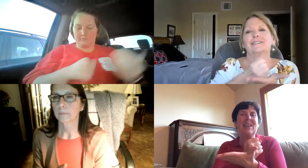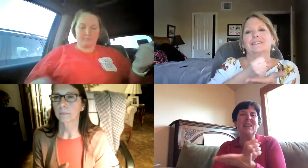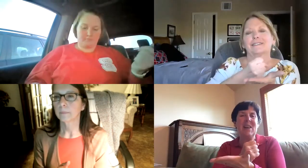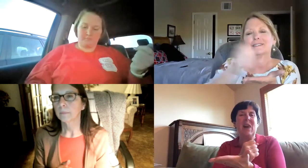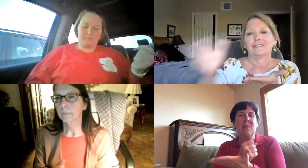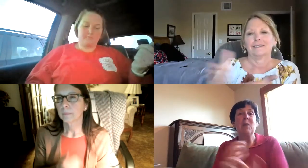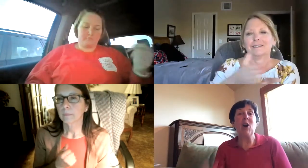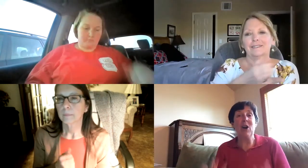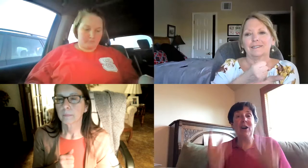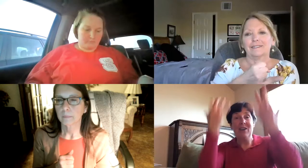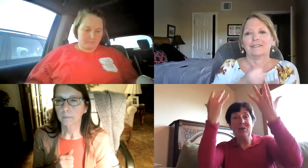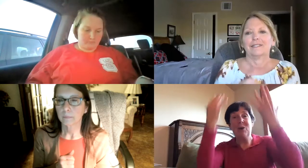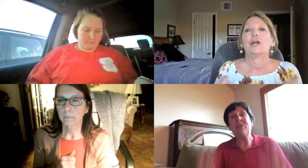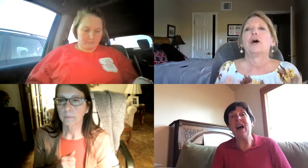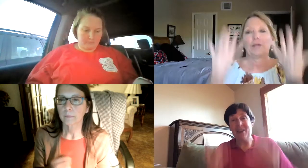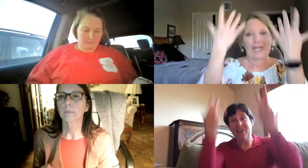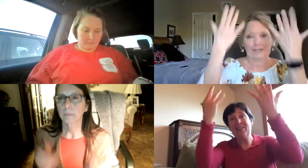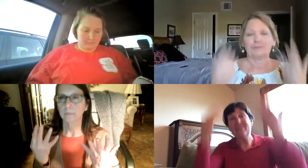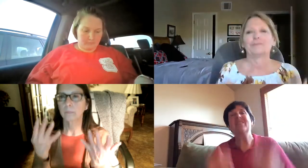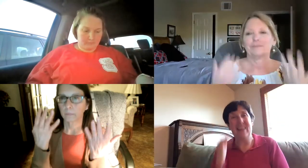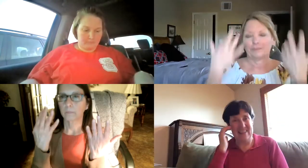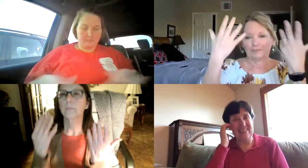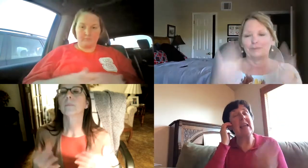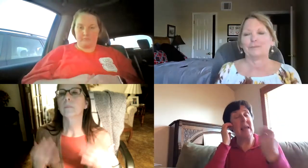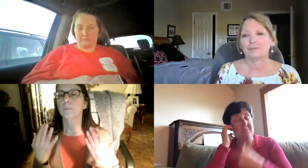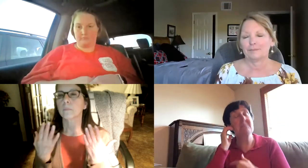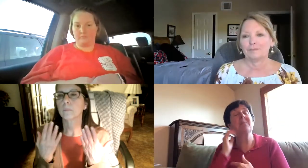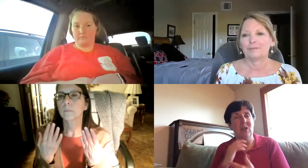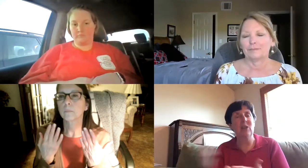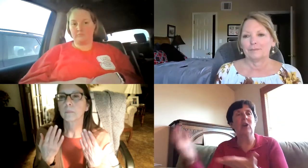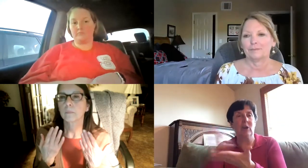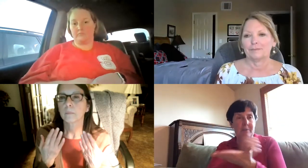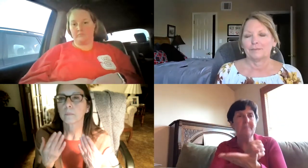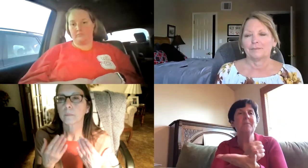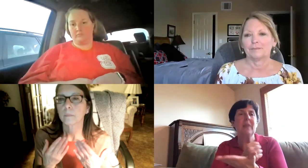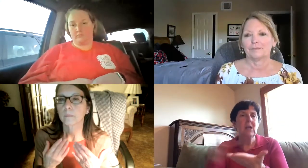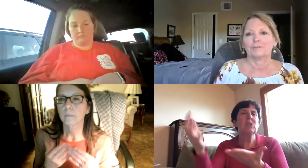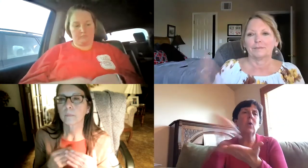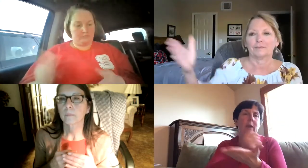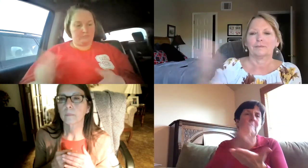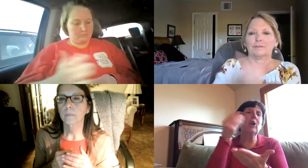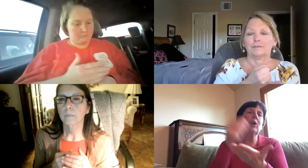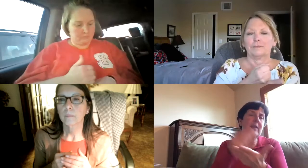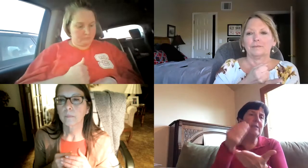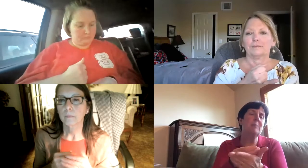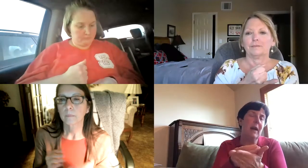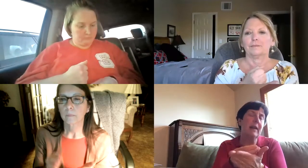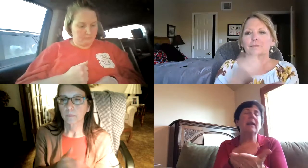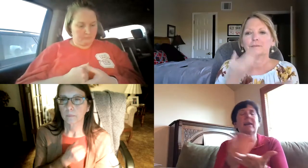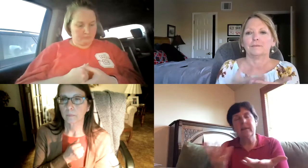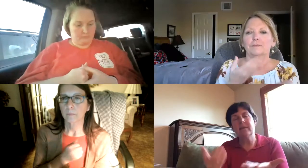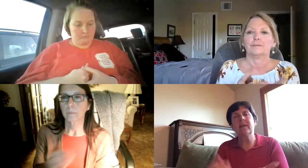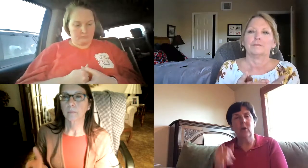earn. Burn or fire, okay. Same, good, earn. So we earned this